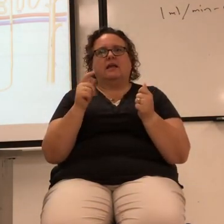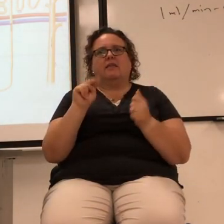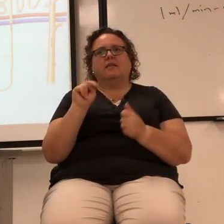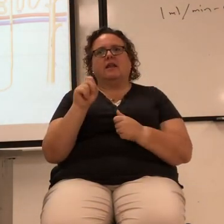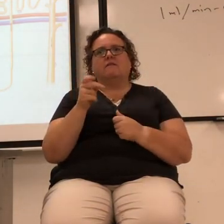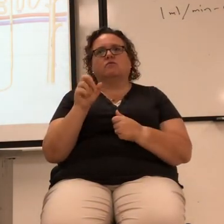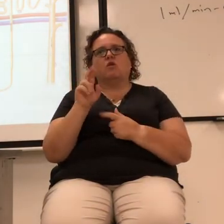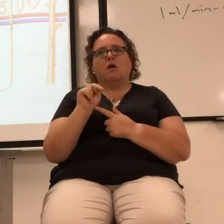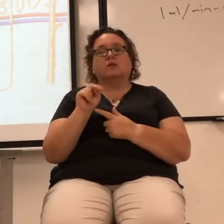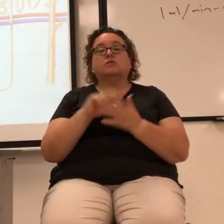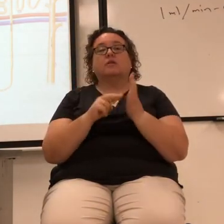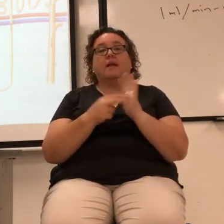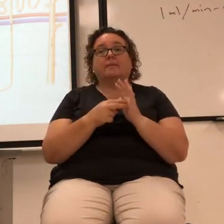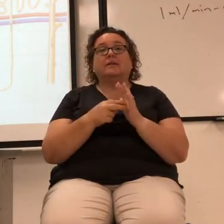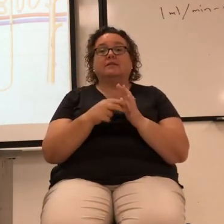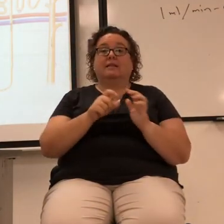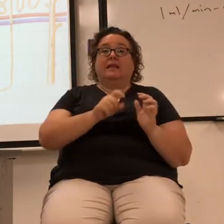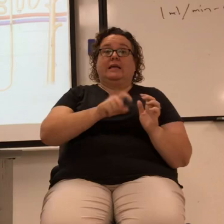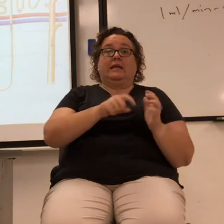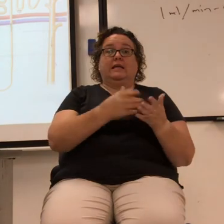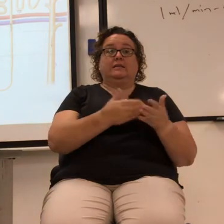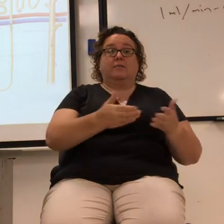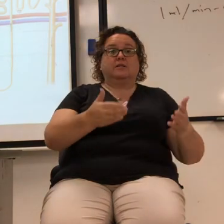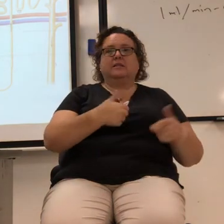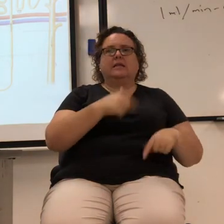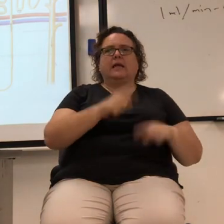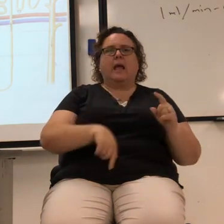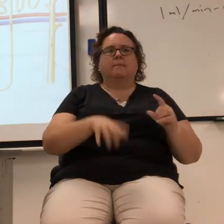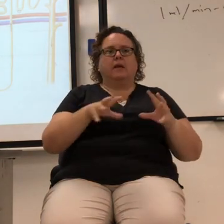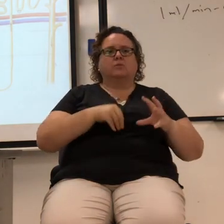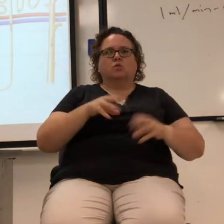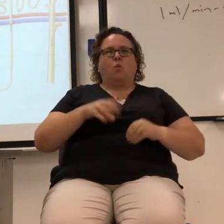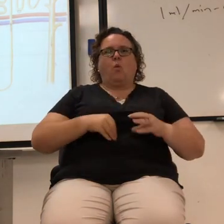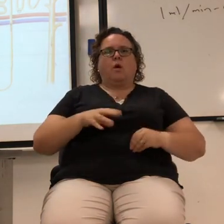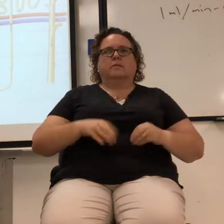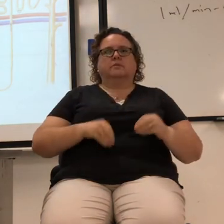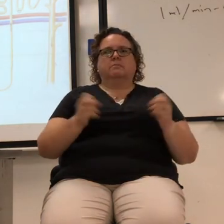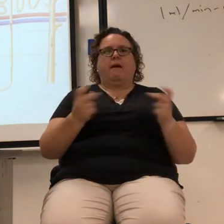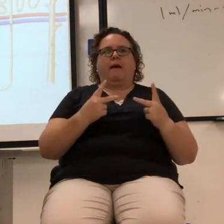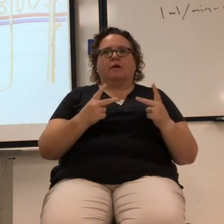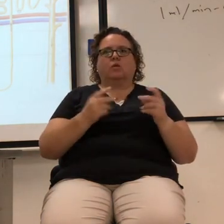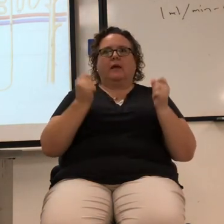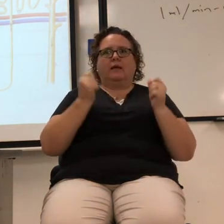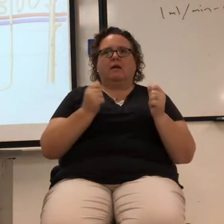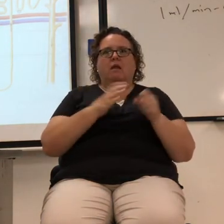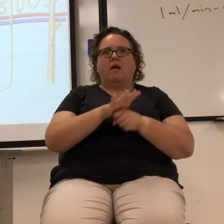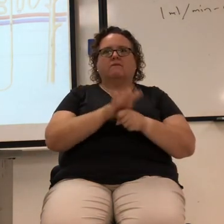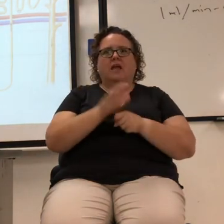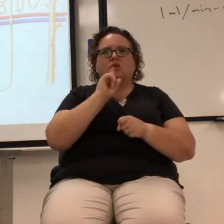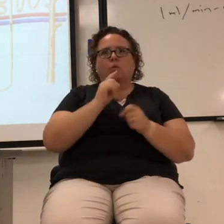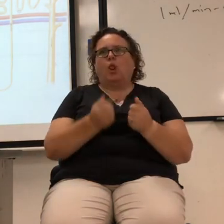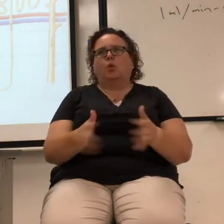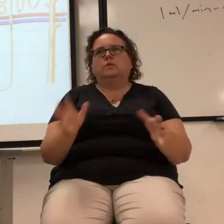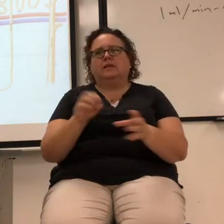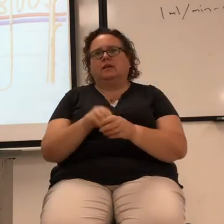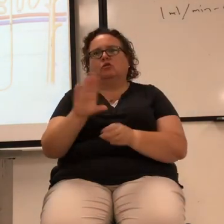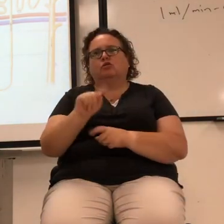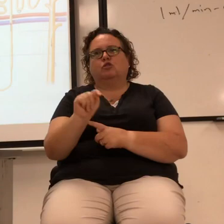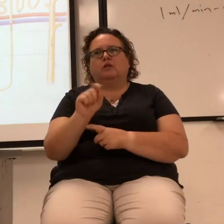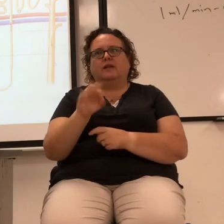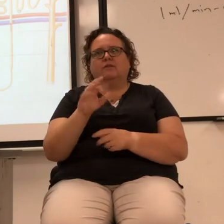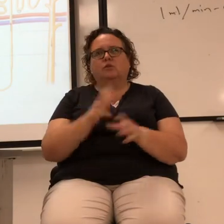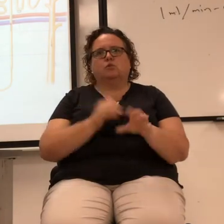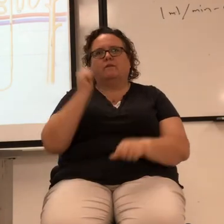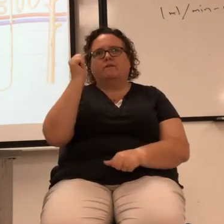nephron. So the needed substances cannot be reabsorbed quickly enough, and you'll lose it to the urine if it's too fast.